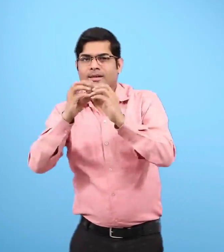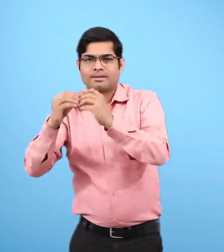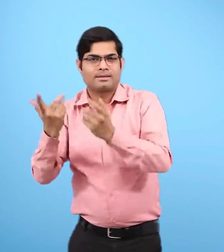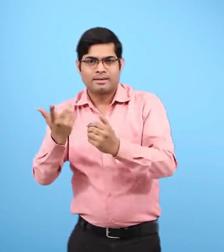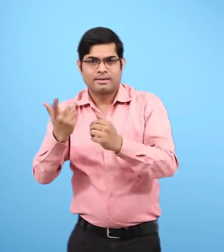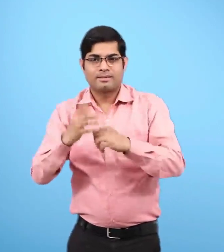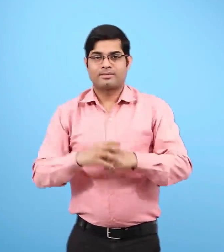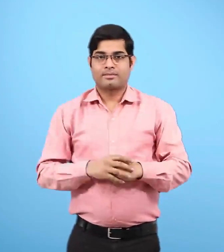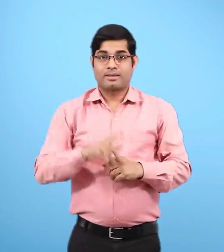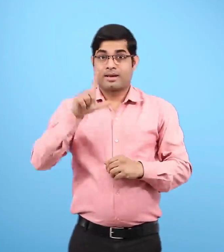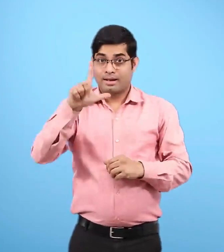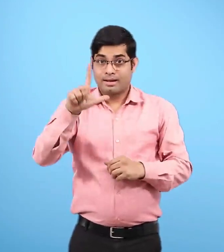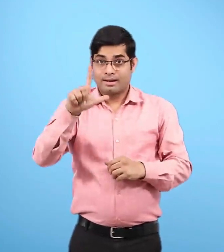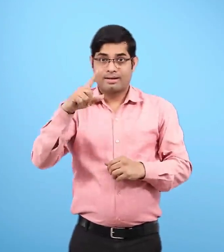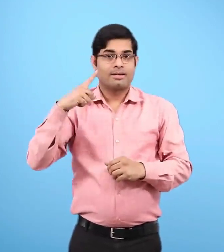watermelon 3.